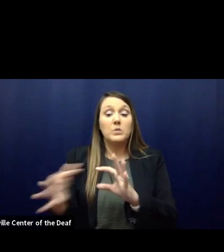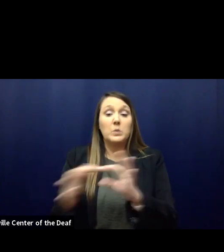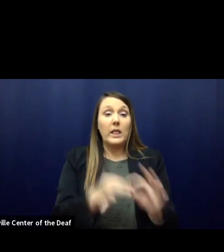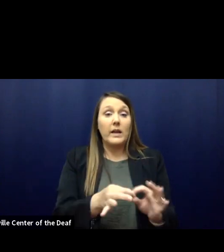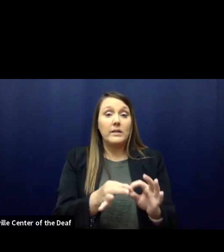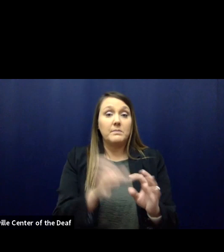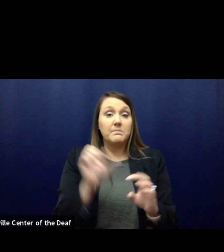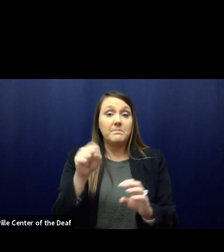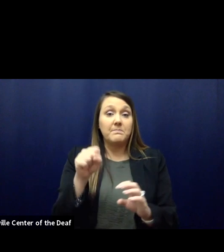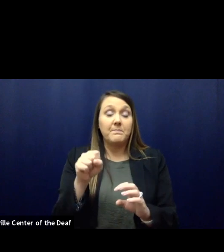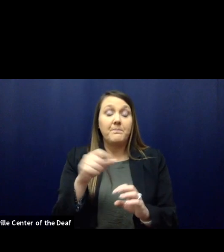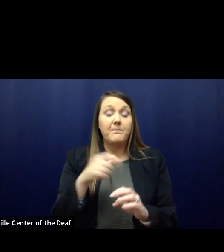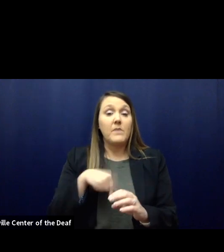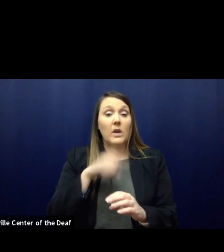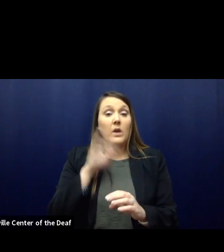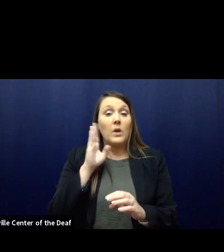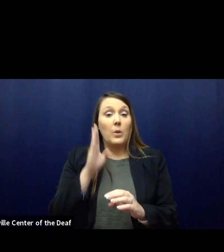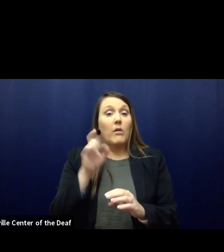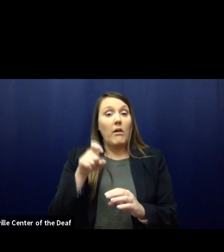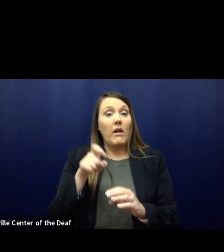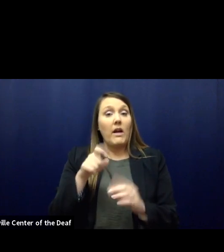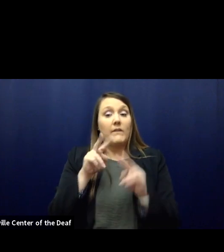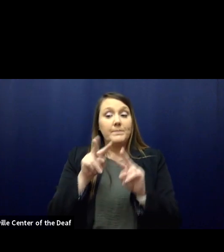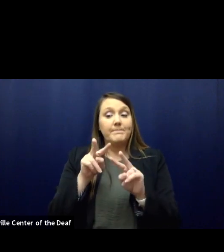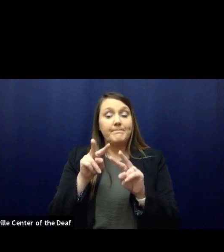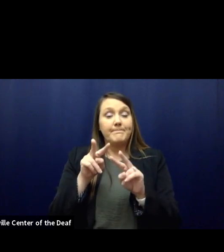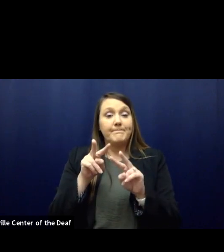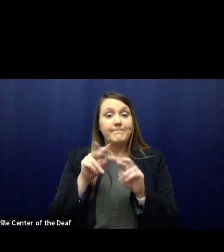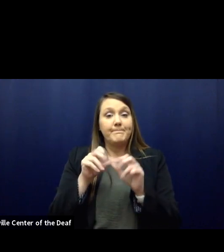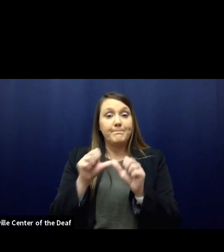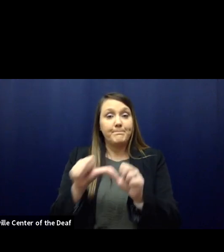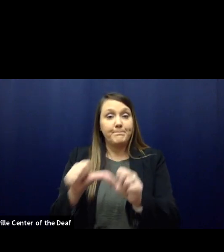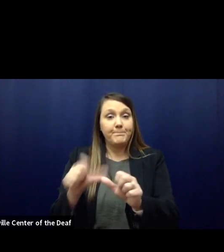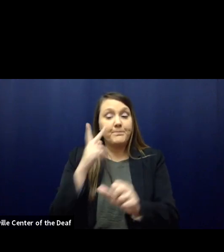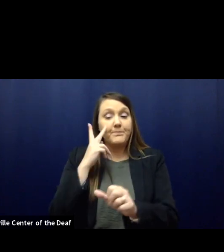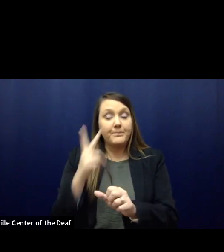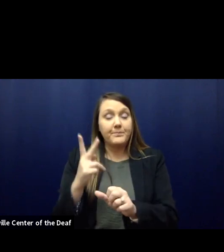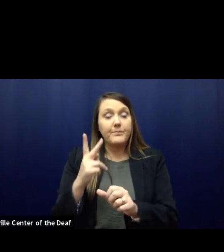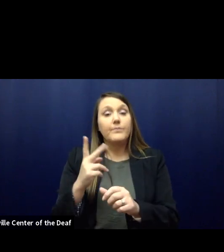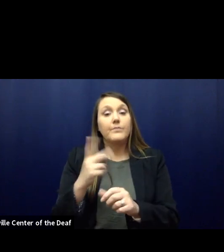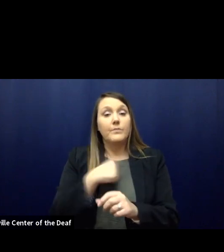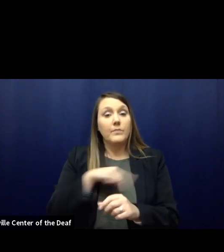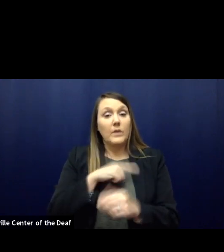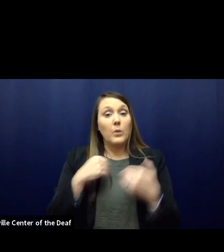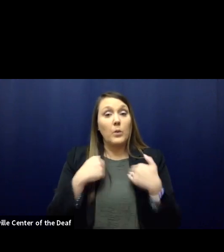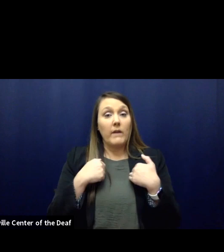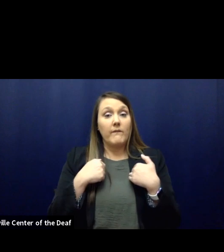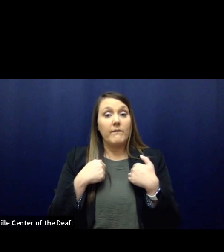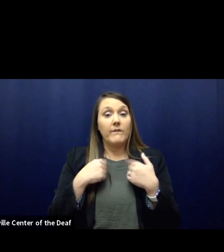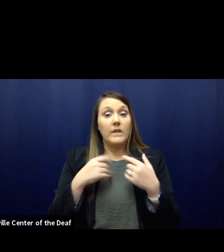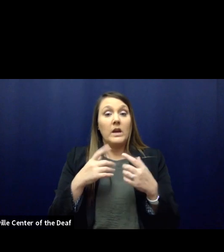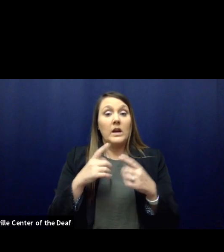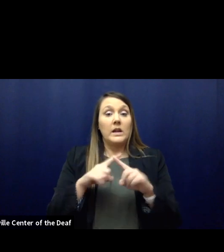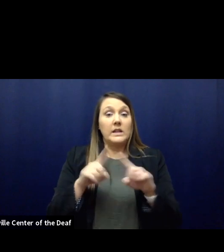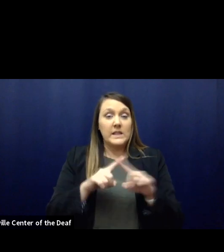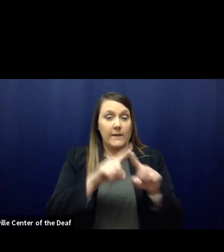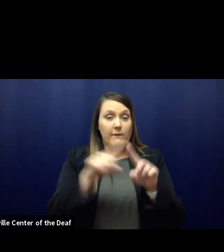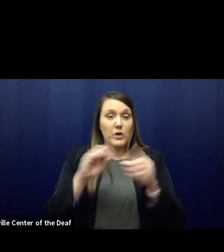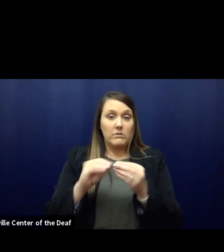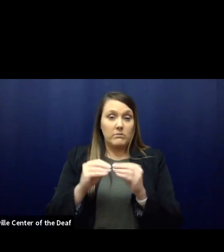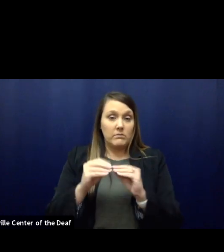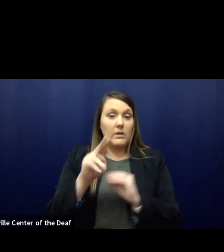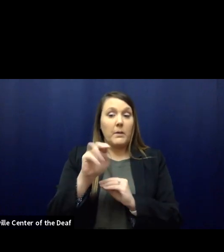there, and we will have to continue to look at that and see. And that's why we have a body of metrics that we look at. So things